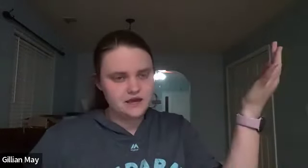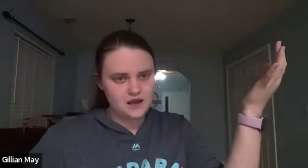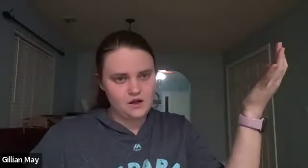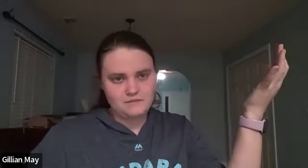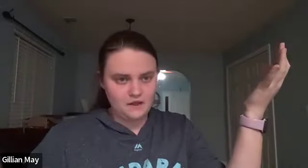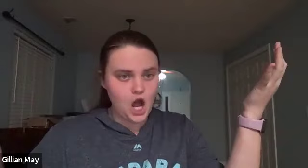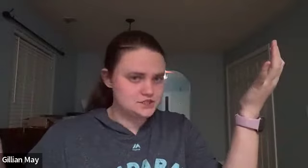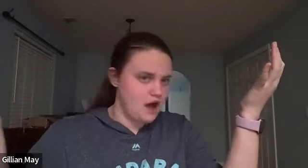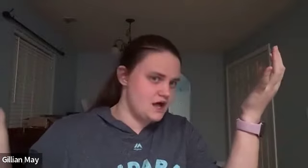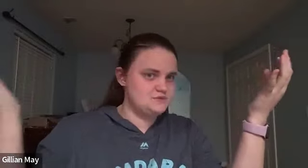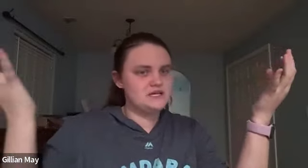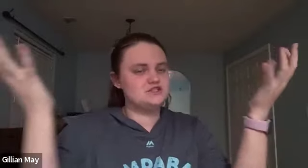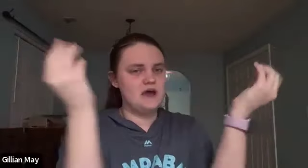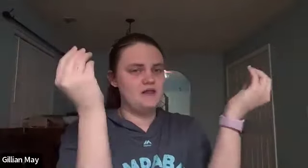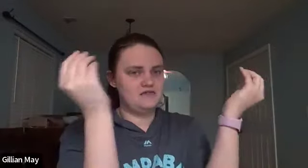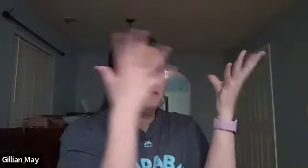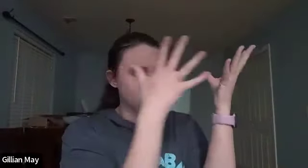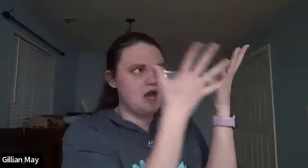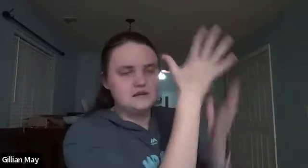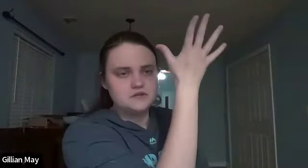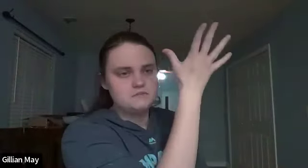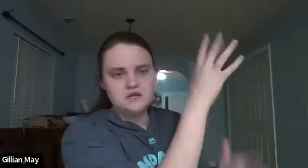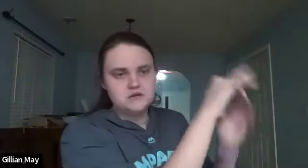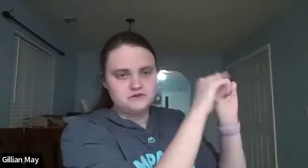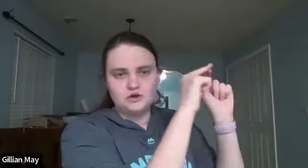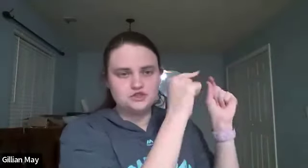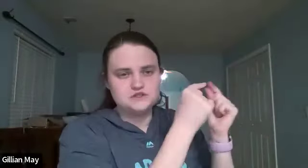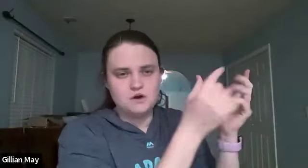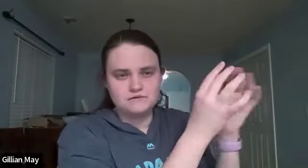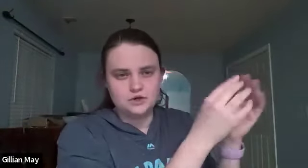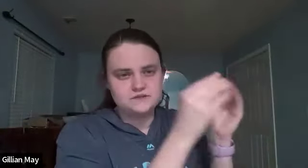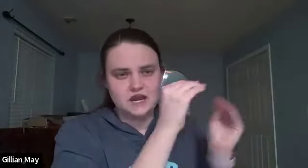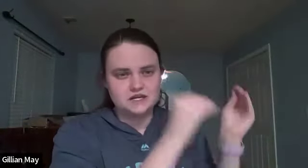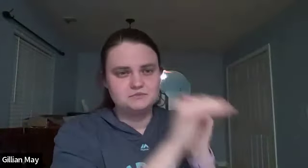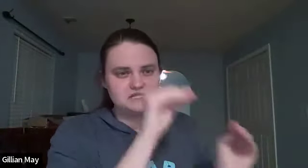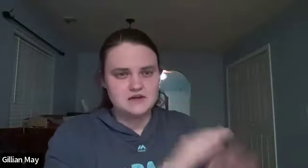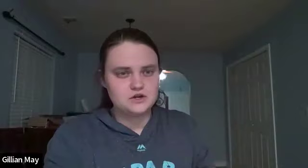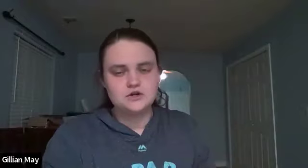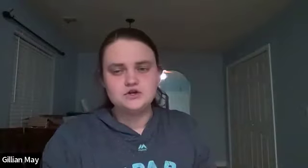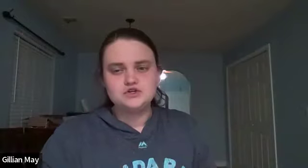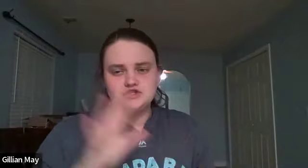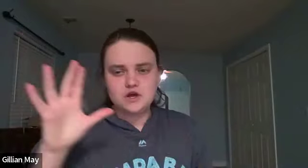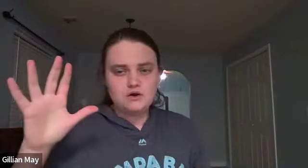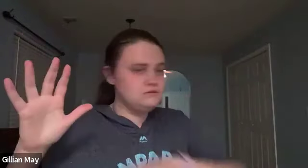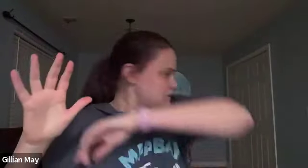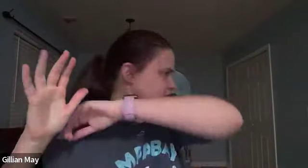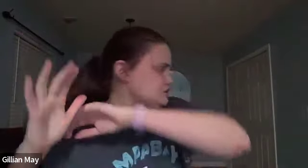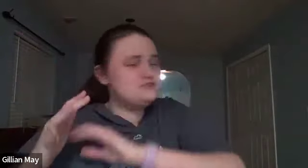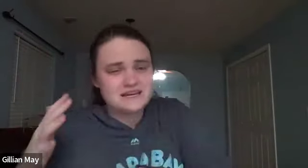I call it my little hodgepodge because there's about like a ton of them, but they're all too small of groups to kind of just put together. So usually that's